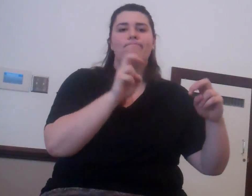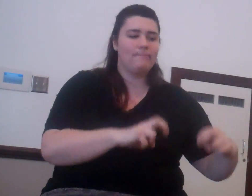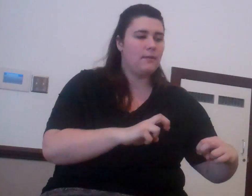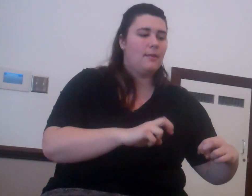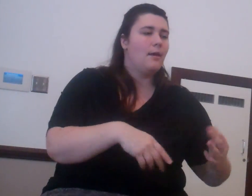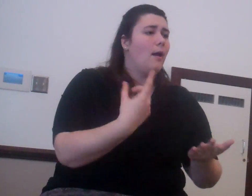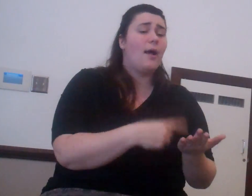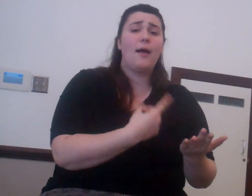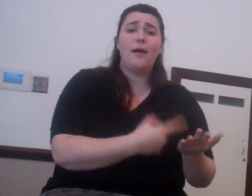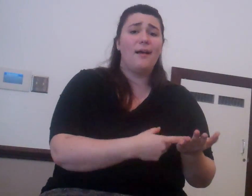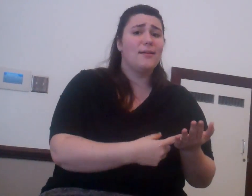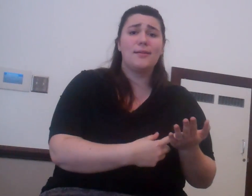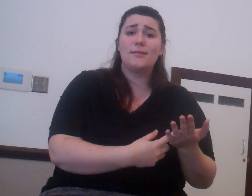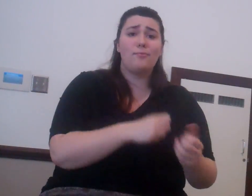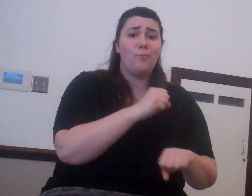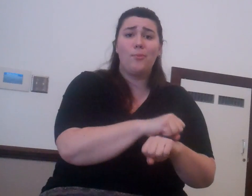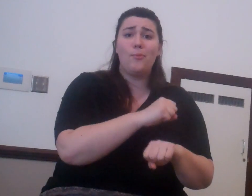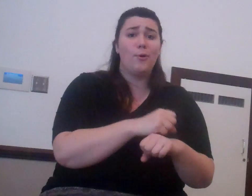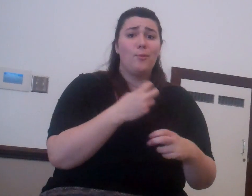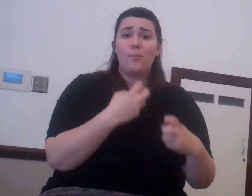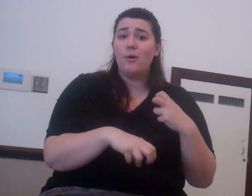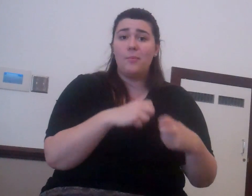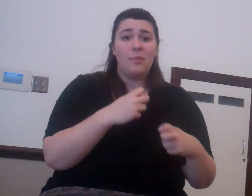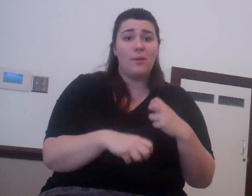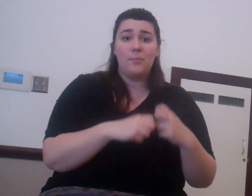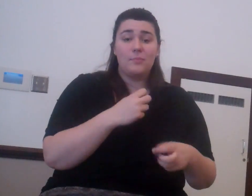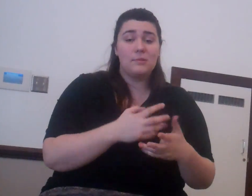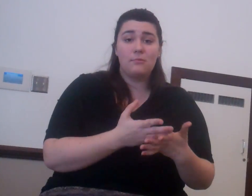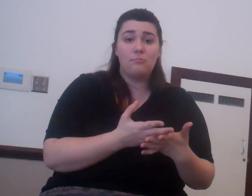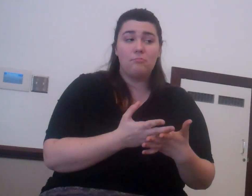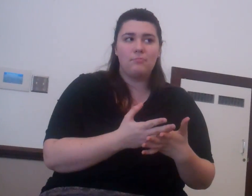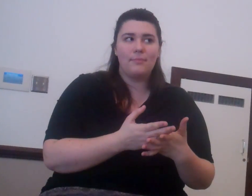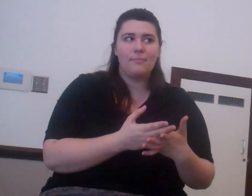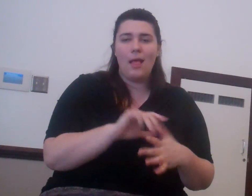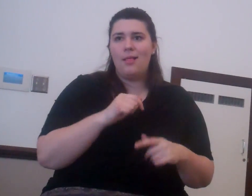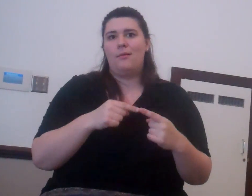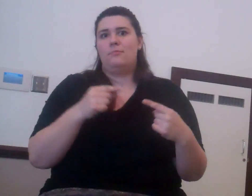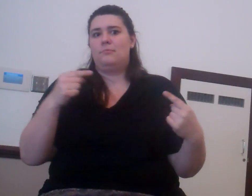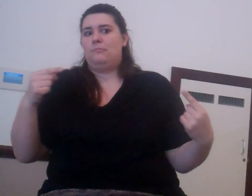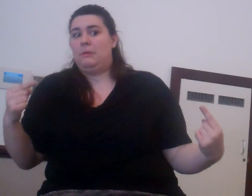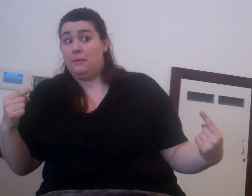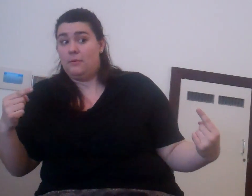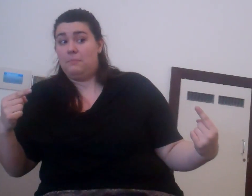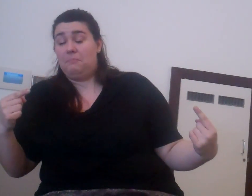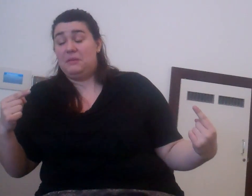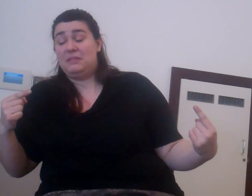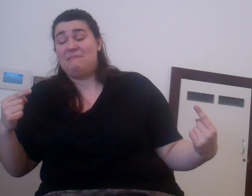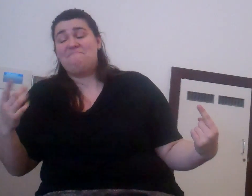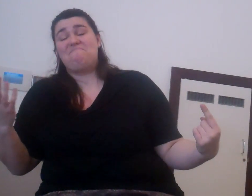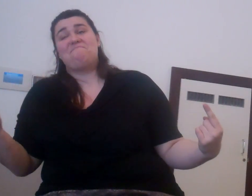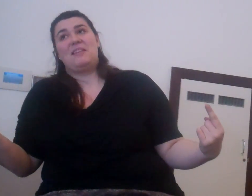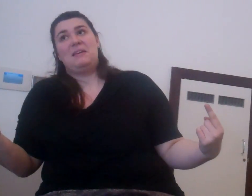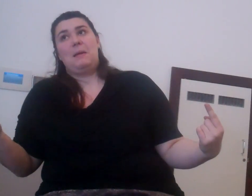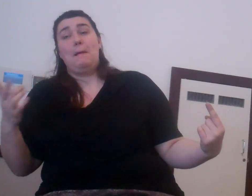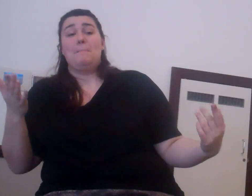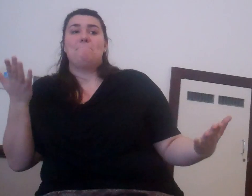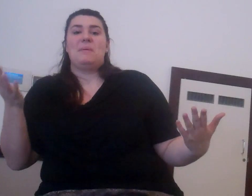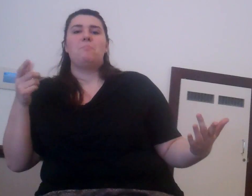the flip side, too, it might feel like you can never escape them or like you can never escape work stuff, right? Like it's harder to unplug.